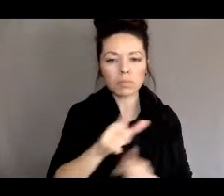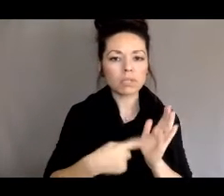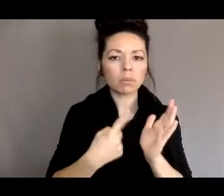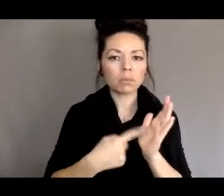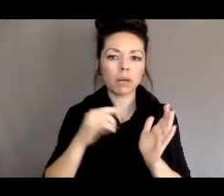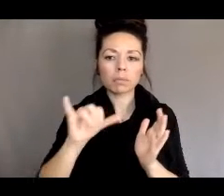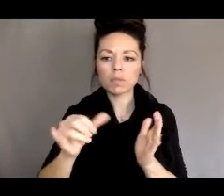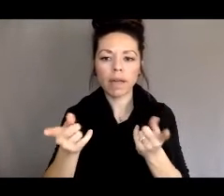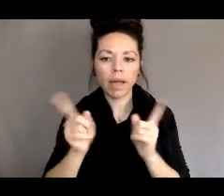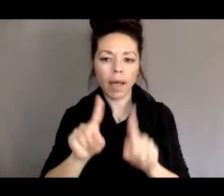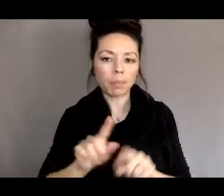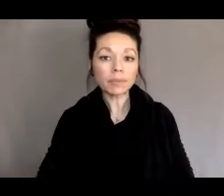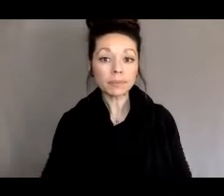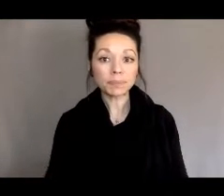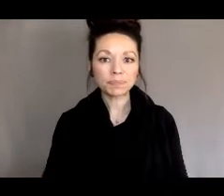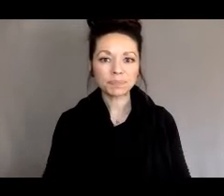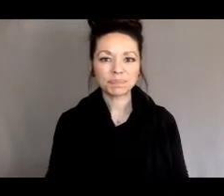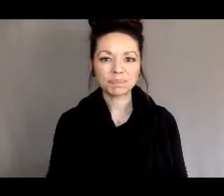process.